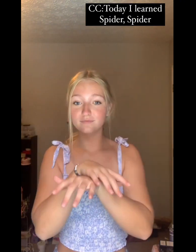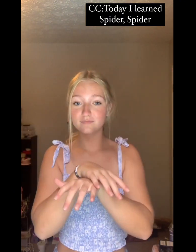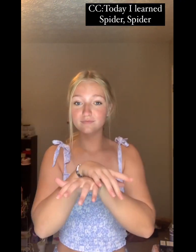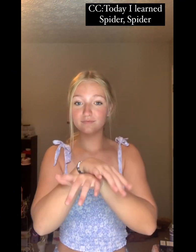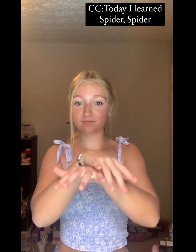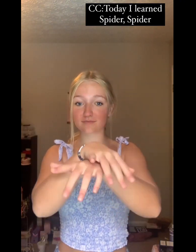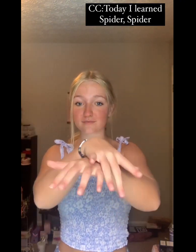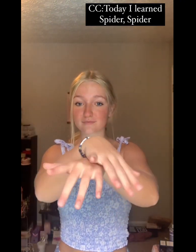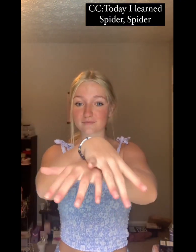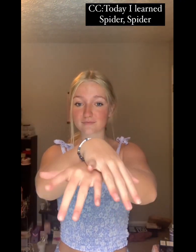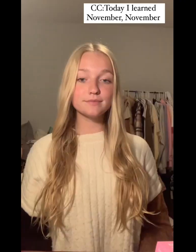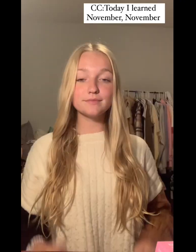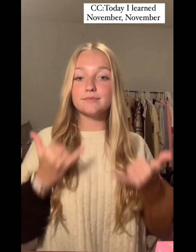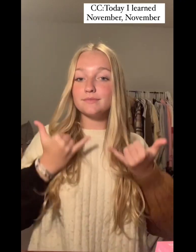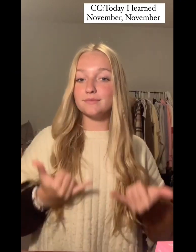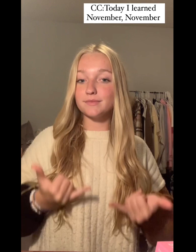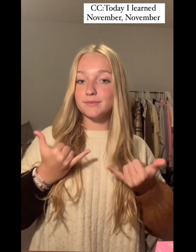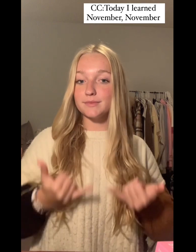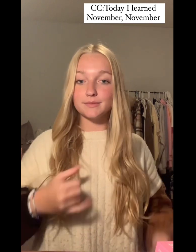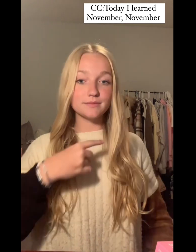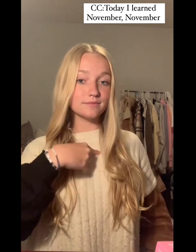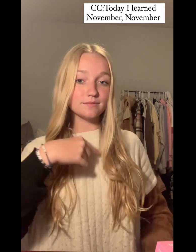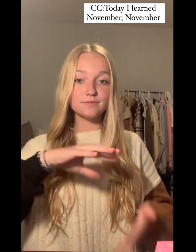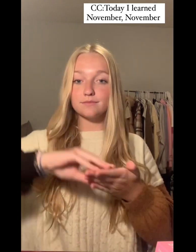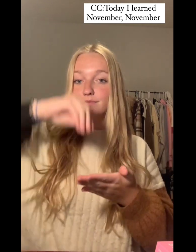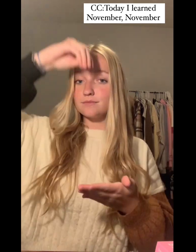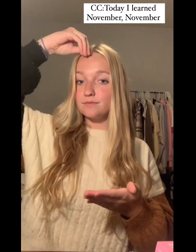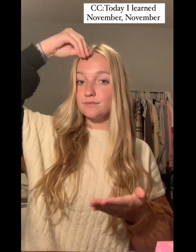spider. Today